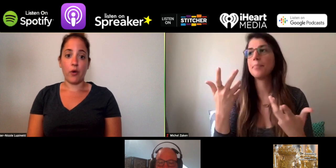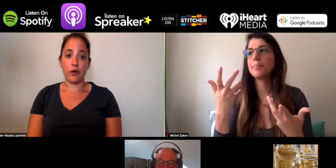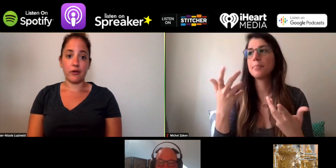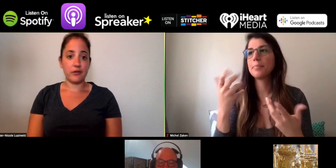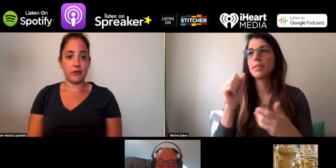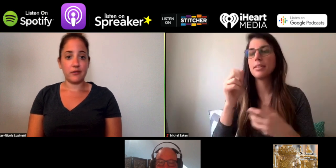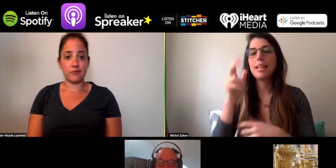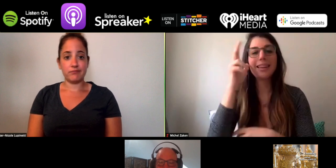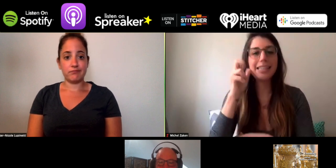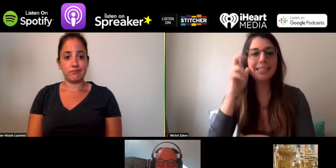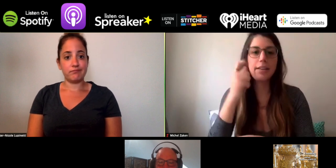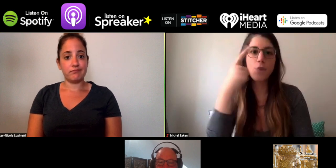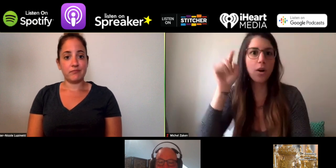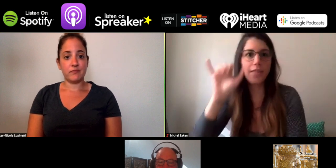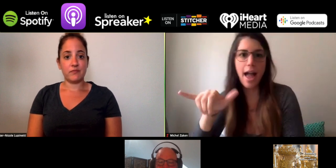Or